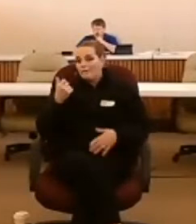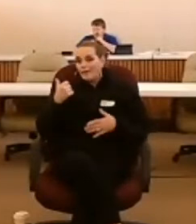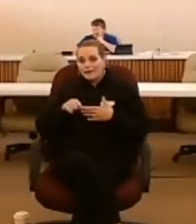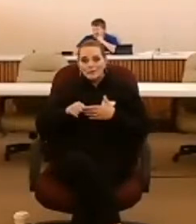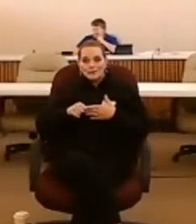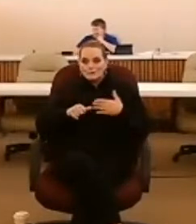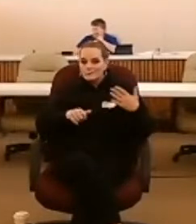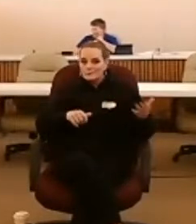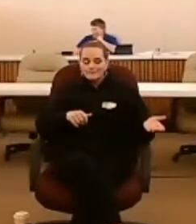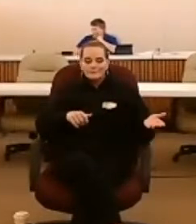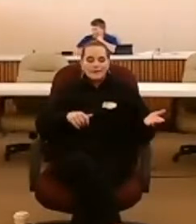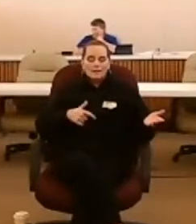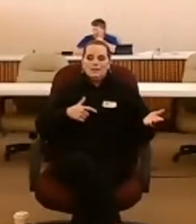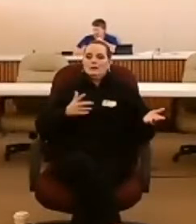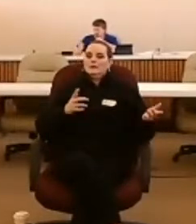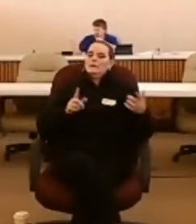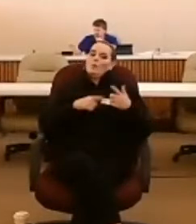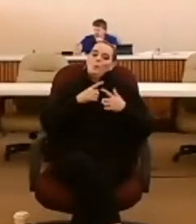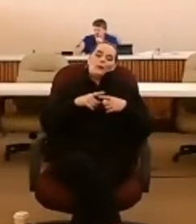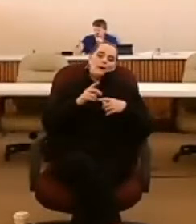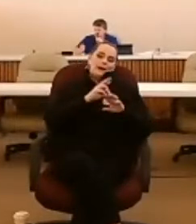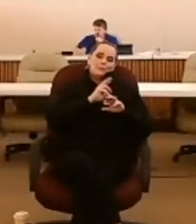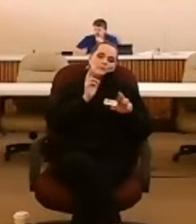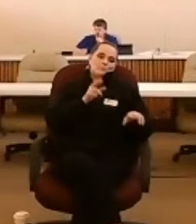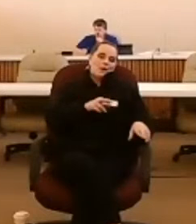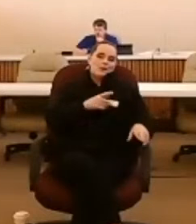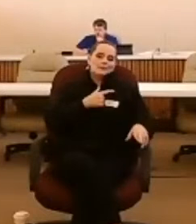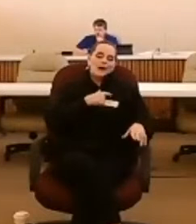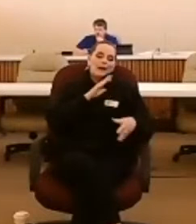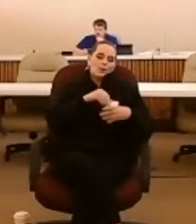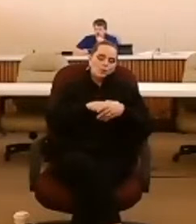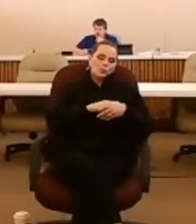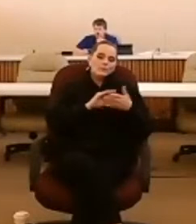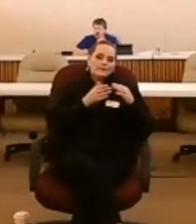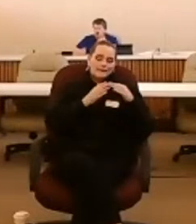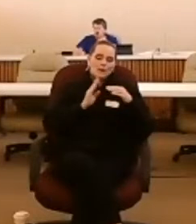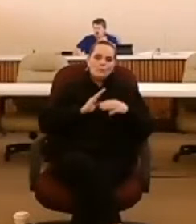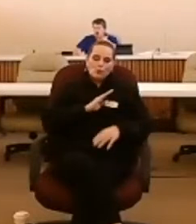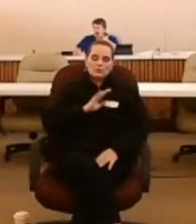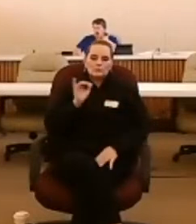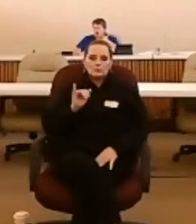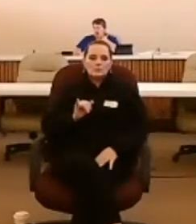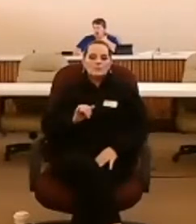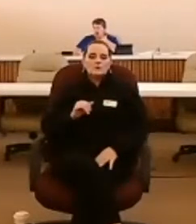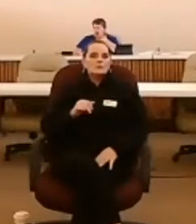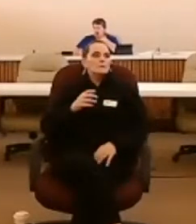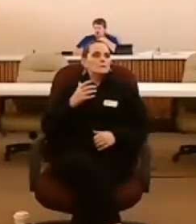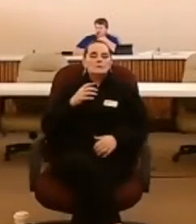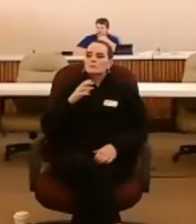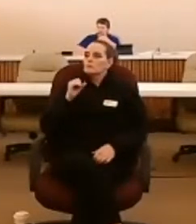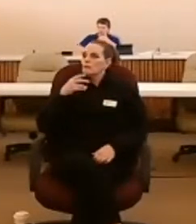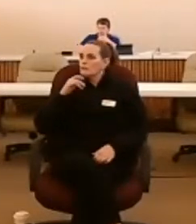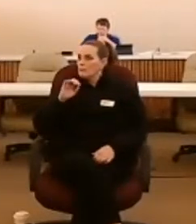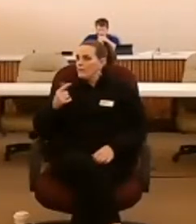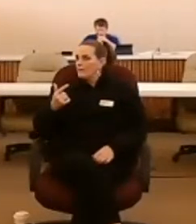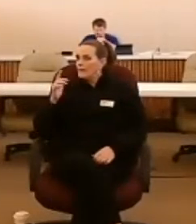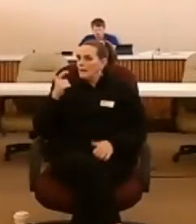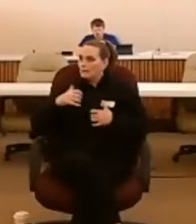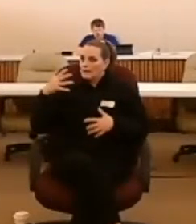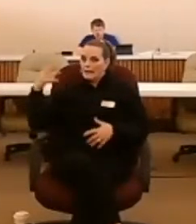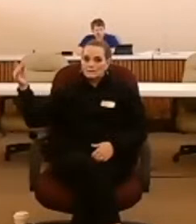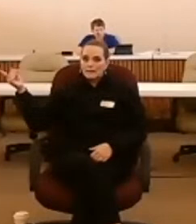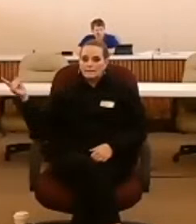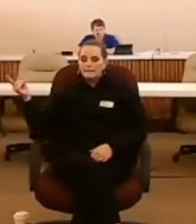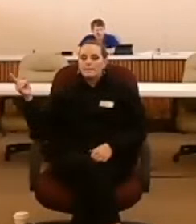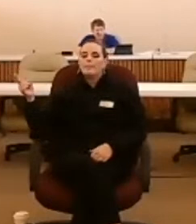I've been when I reply to them, I've been including the town board. Is there anyone out there, Craig? No one else outside?